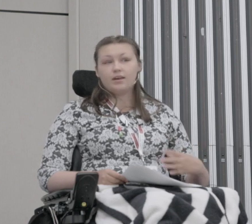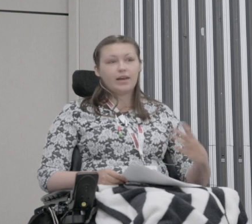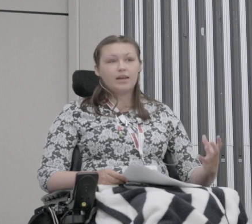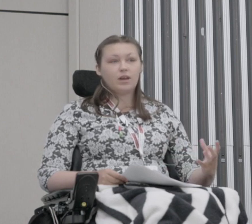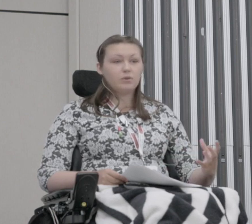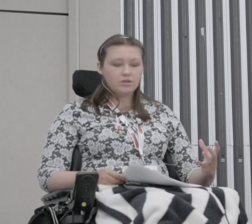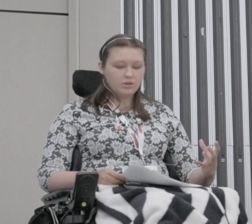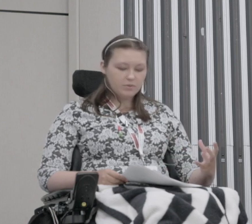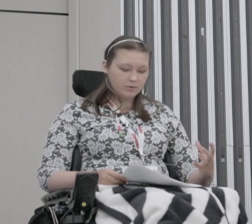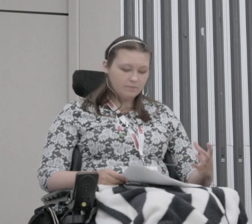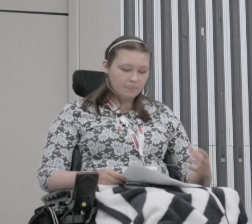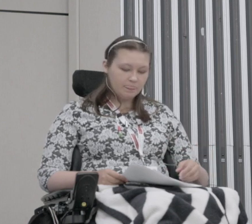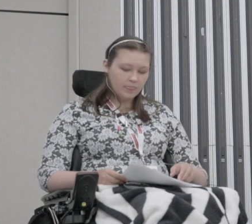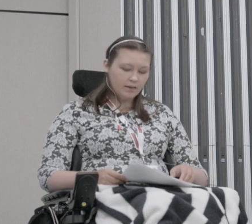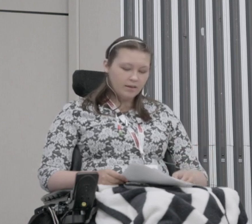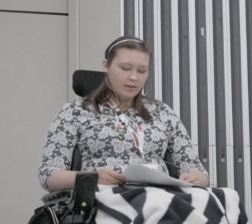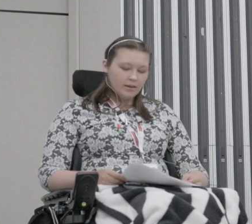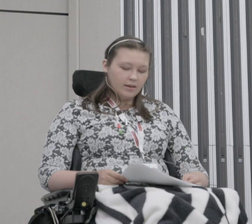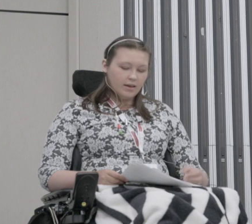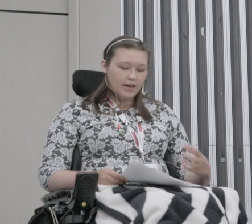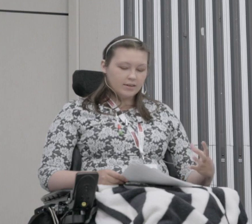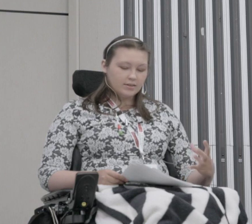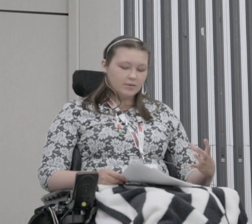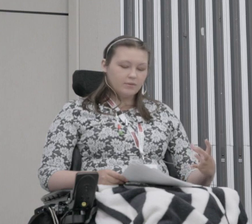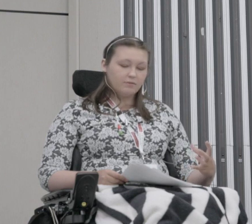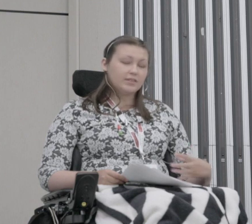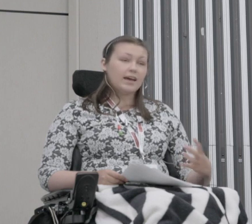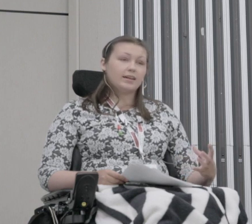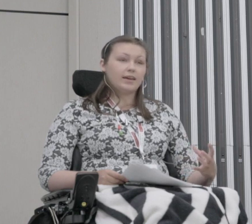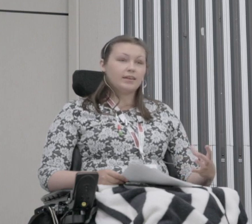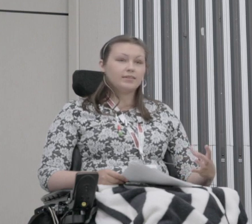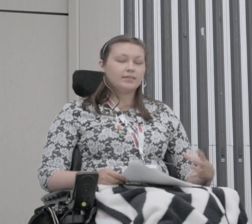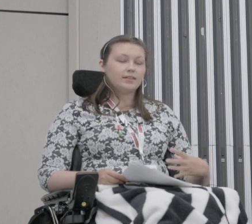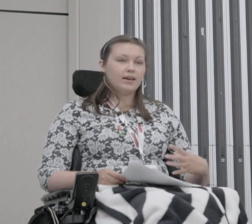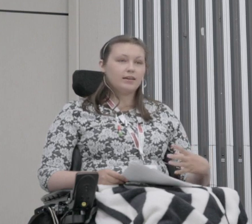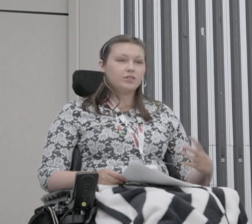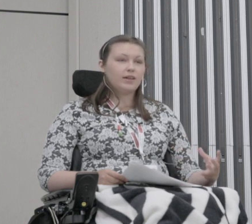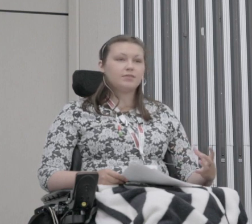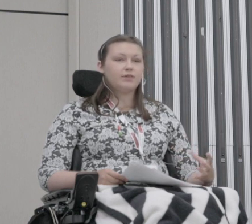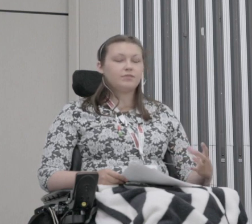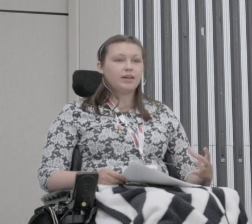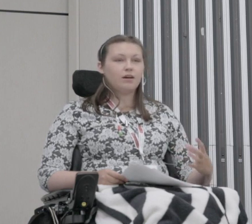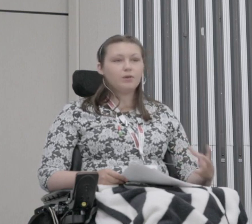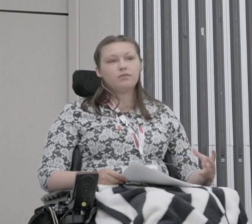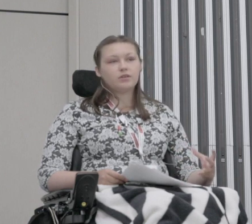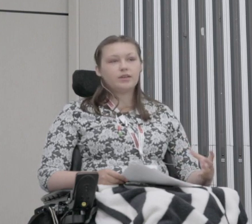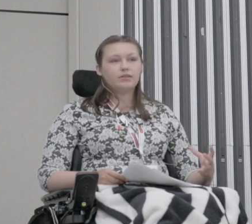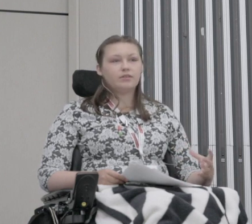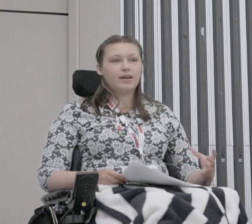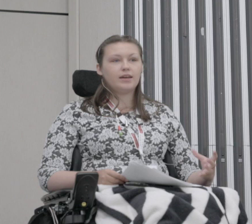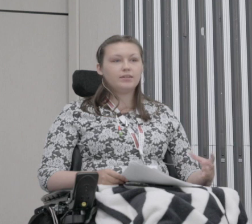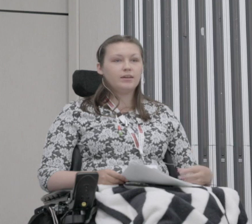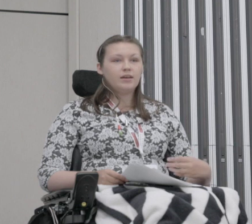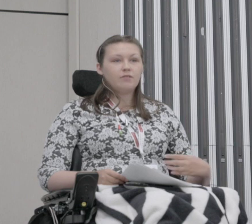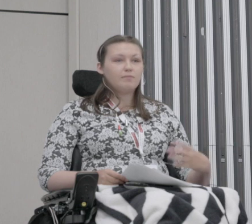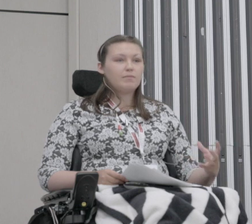difference and I can go on and do more. And sadly, in 2015, our world got turned on